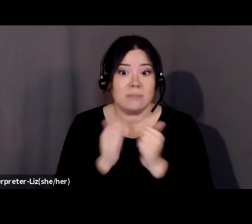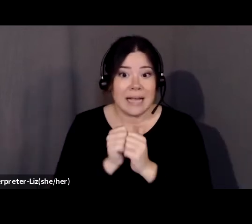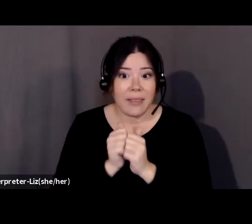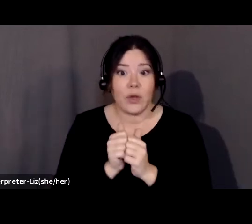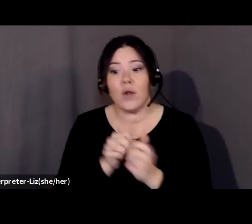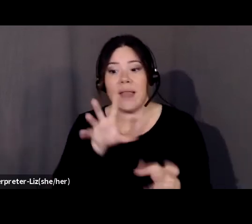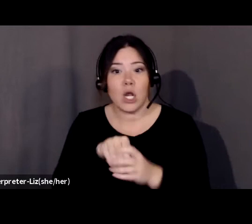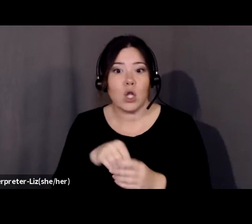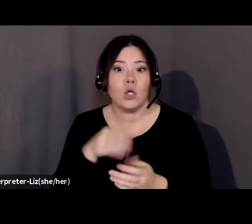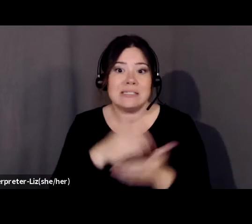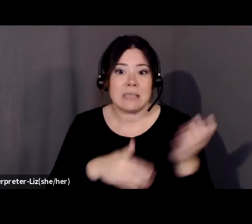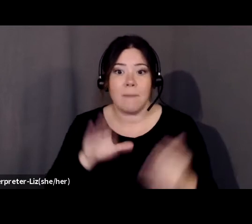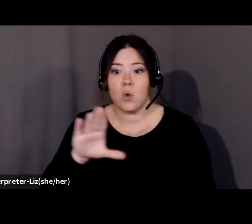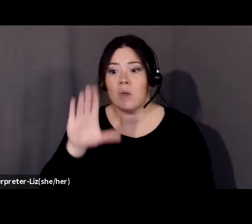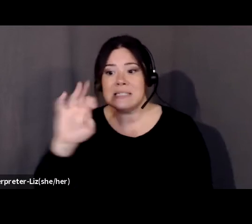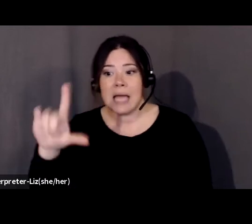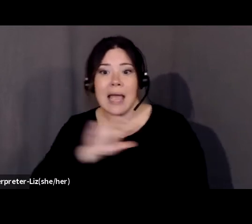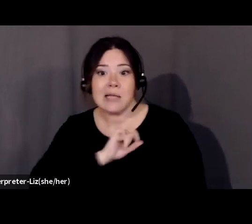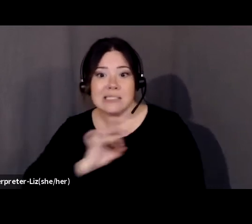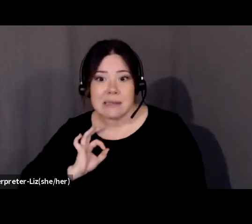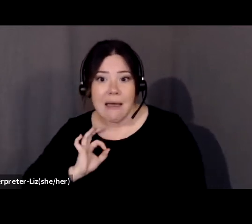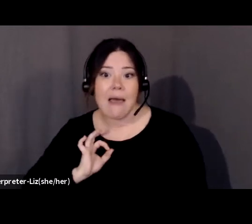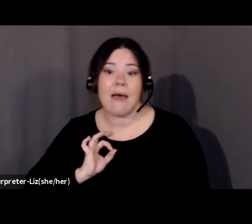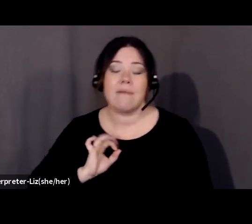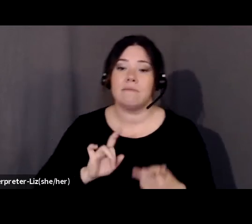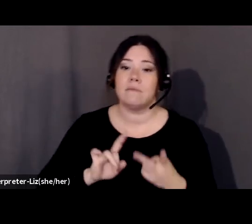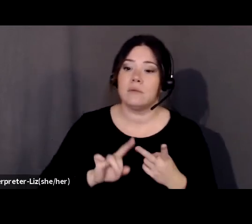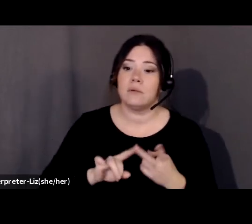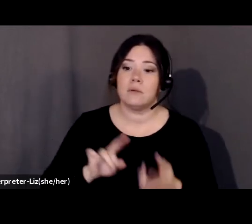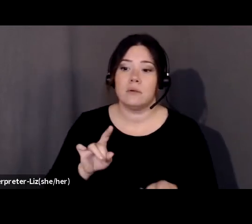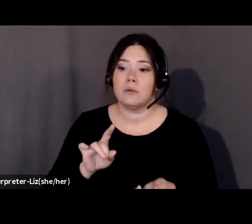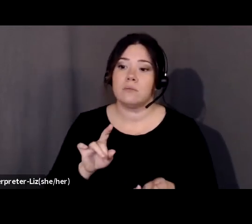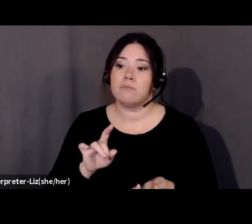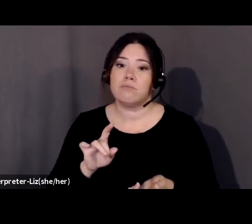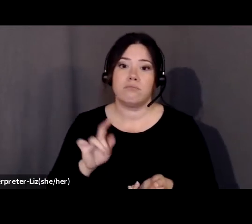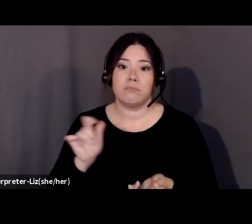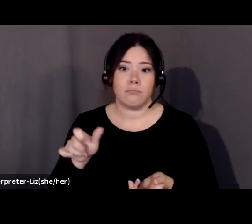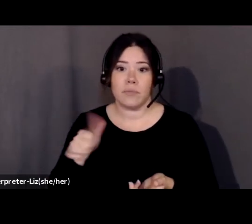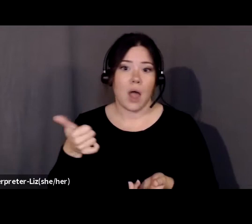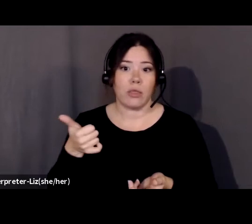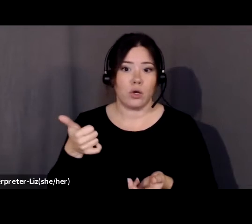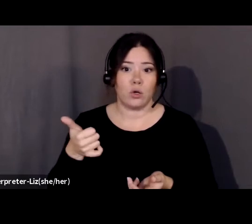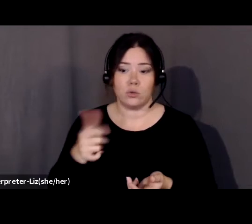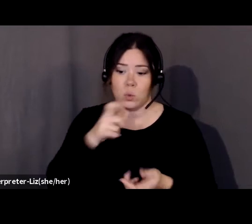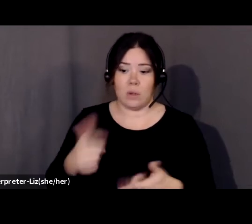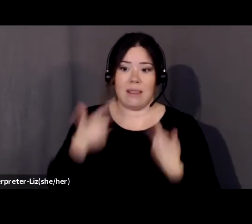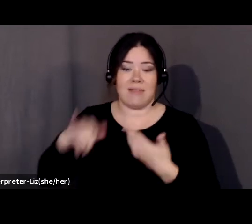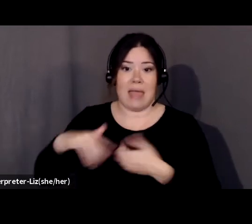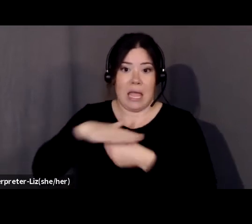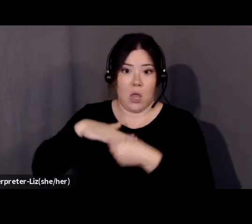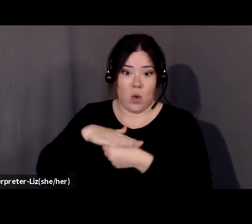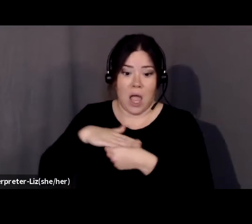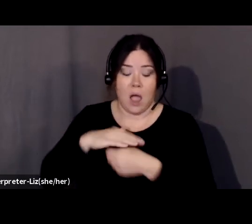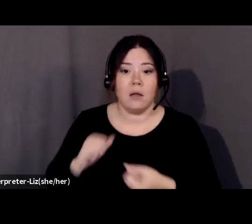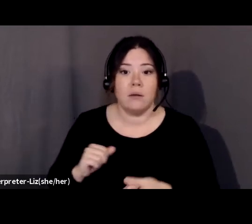your CIL staff, as well as others in your rural service area. And these